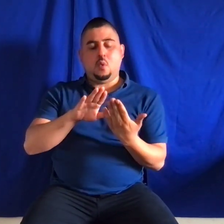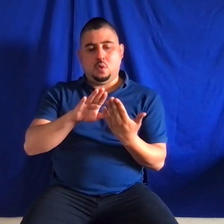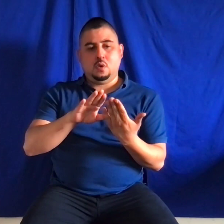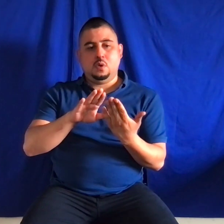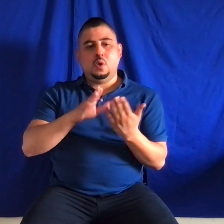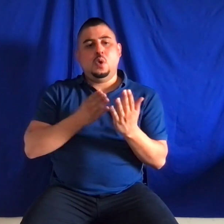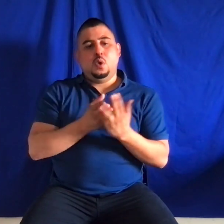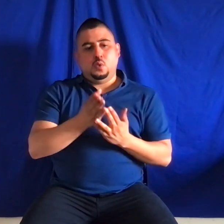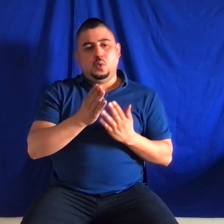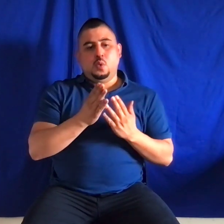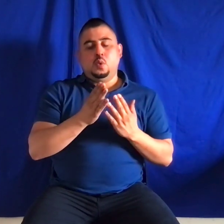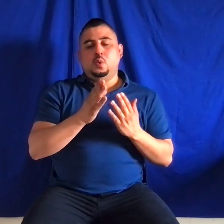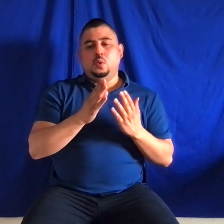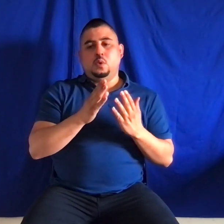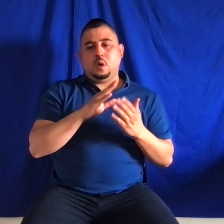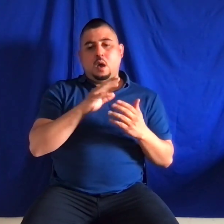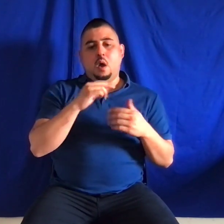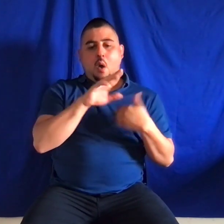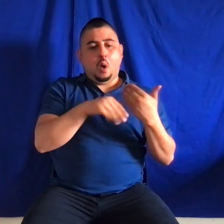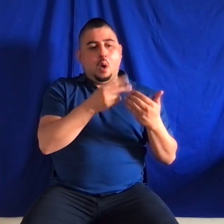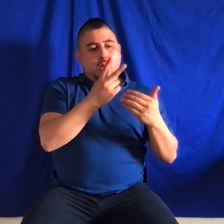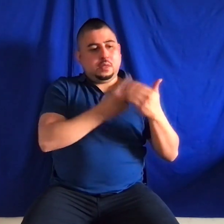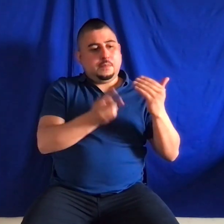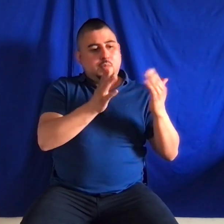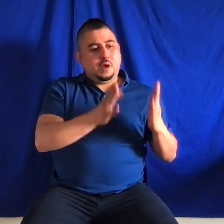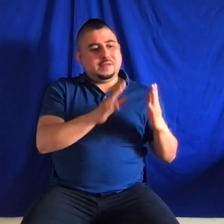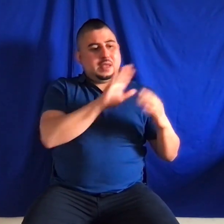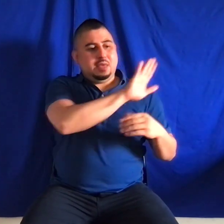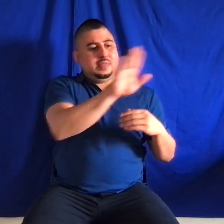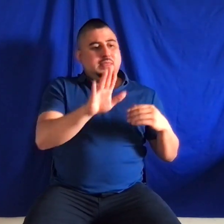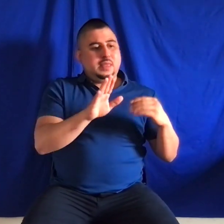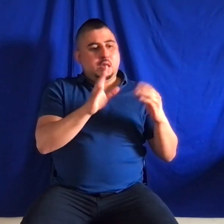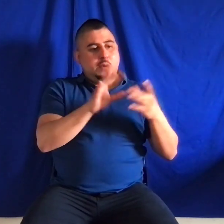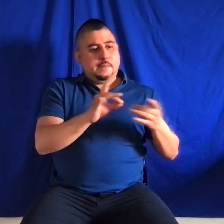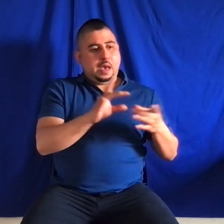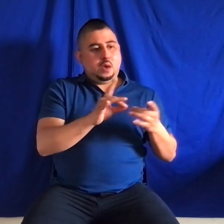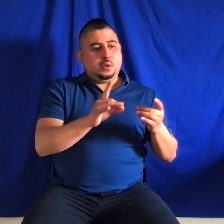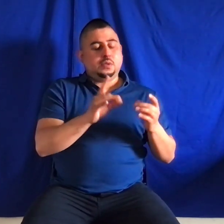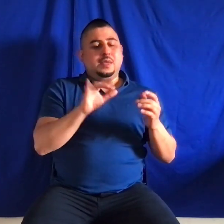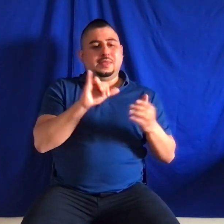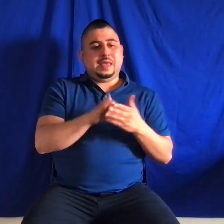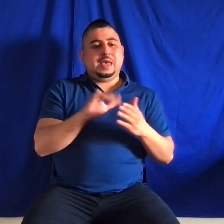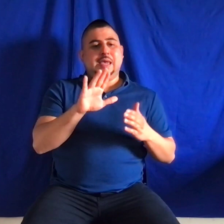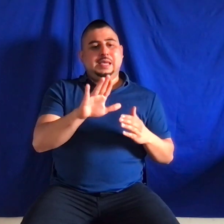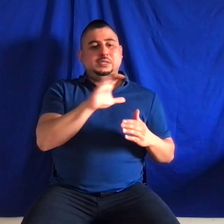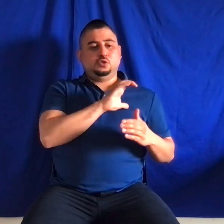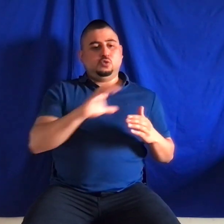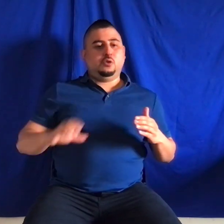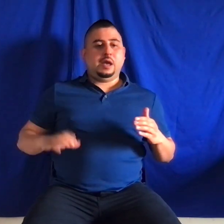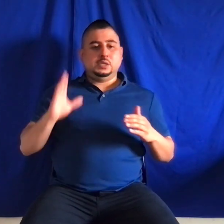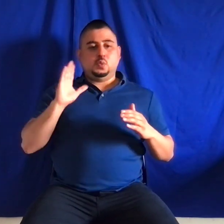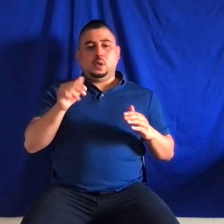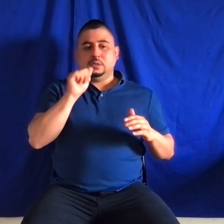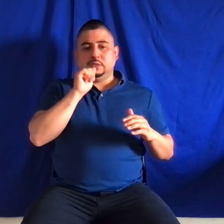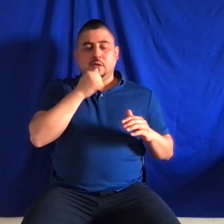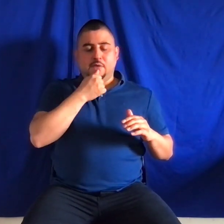the mouth of all the prophets, that his Christ would suffer. Repent,